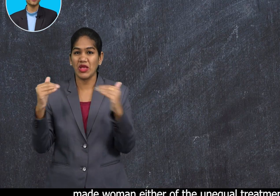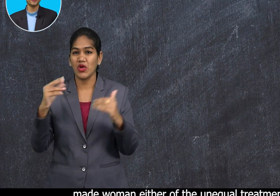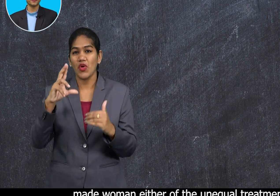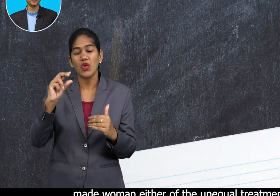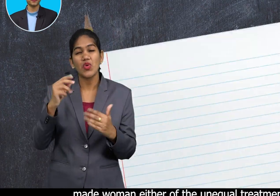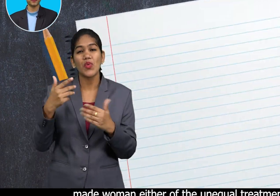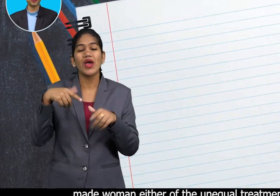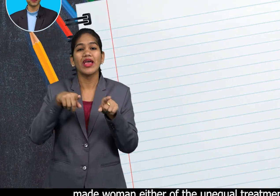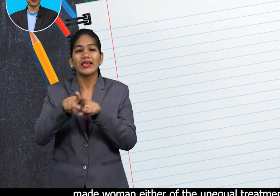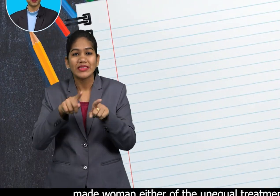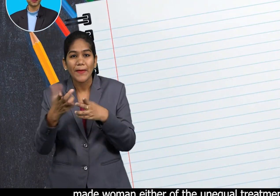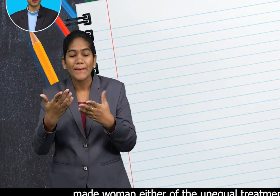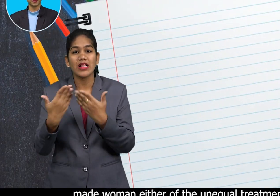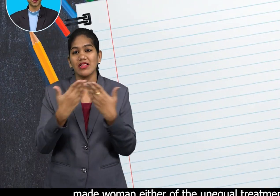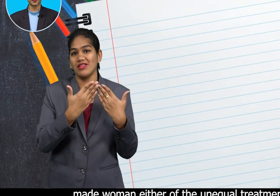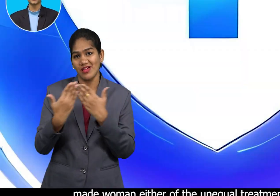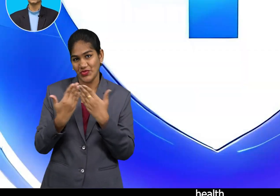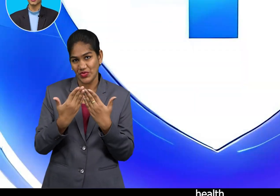education,